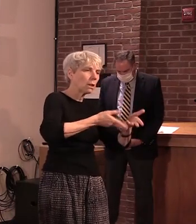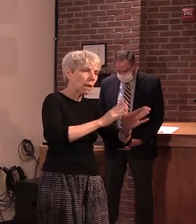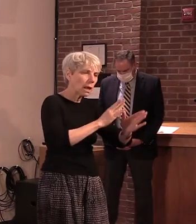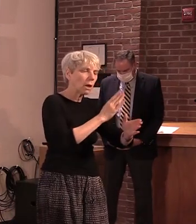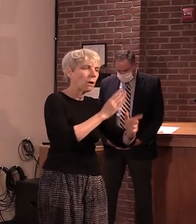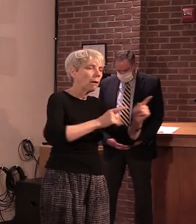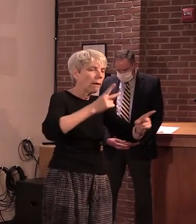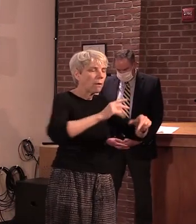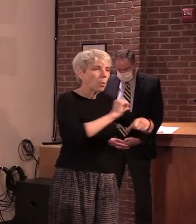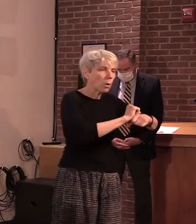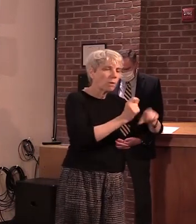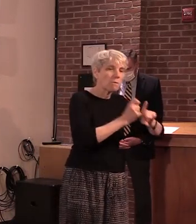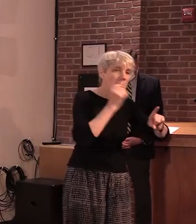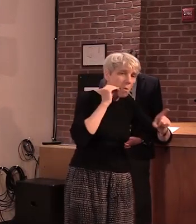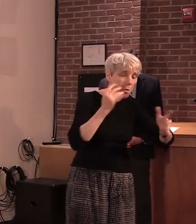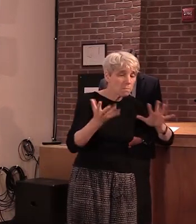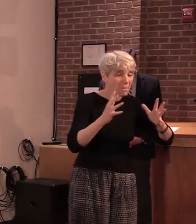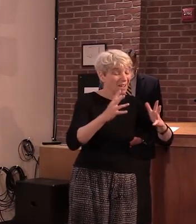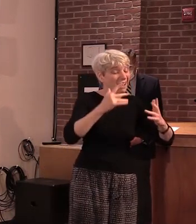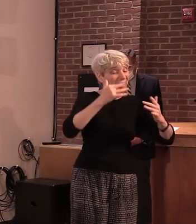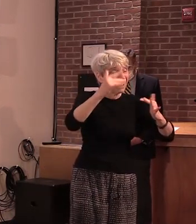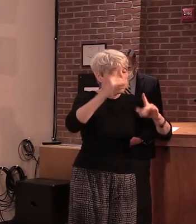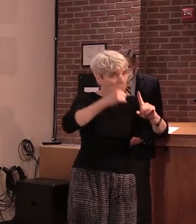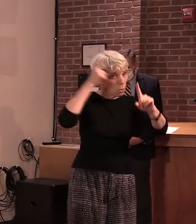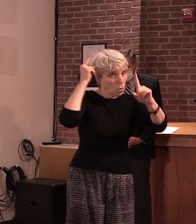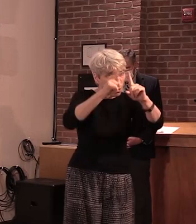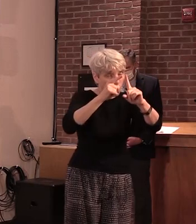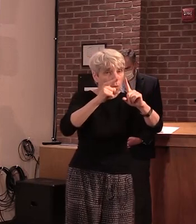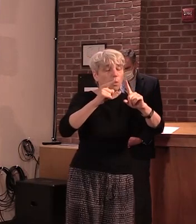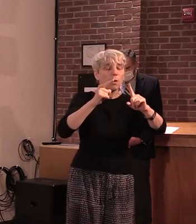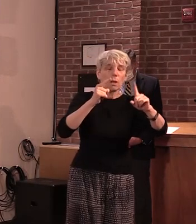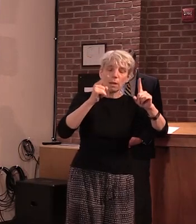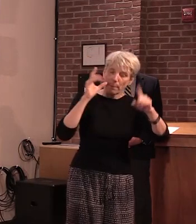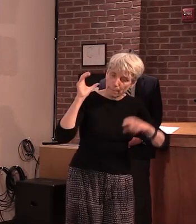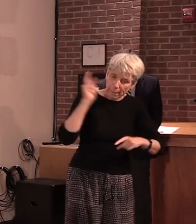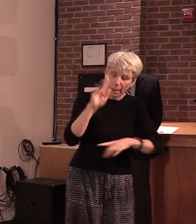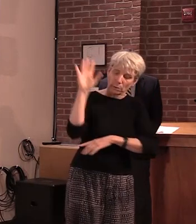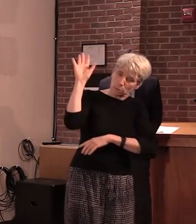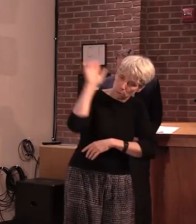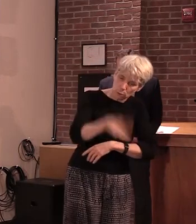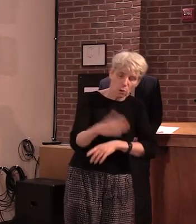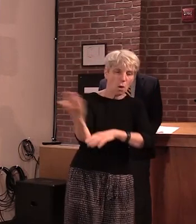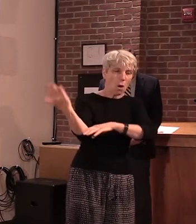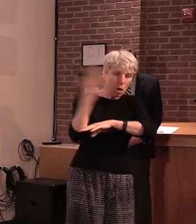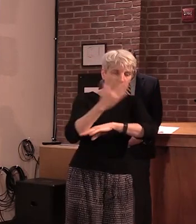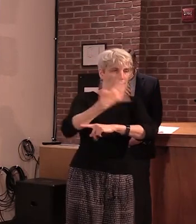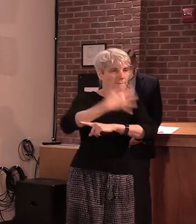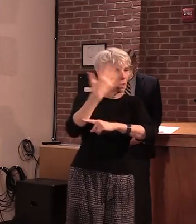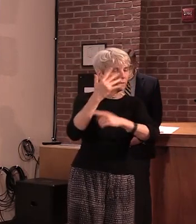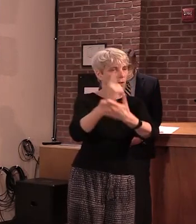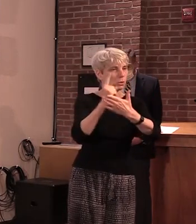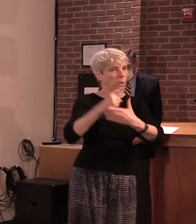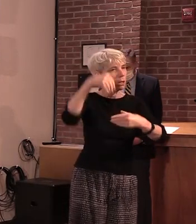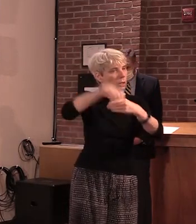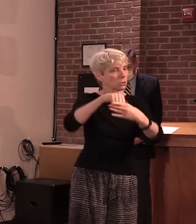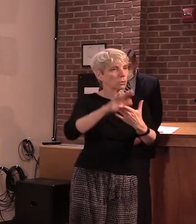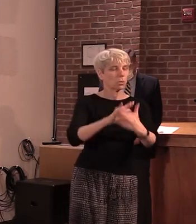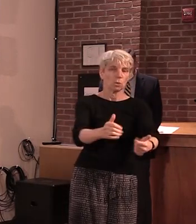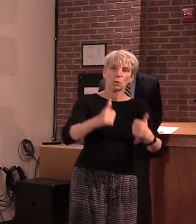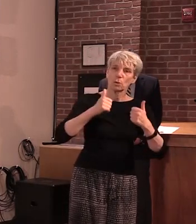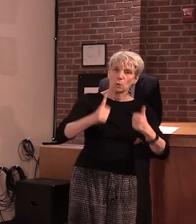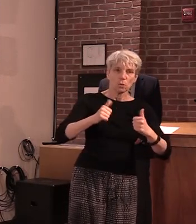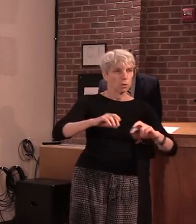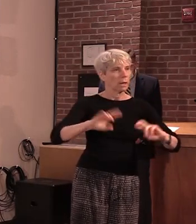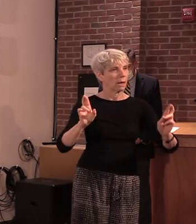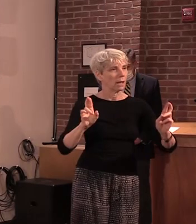5 day per week in-person instruction, then we'll be better off. But I don't think you can force this, Tim,